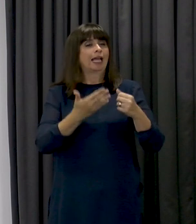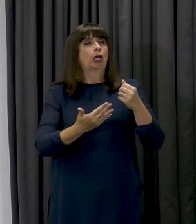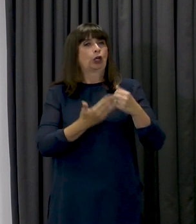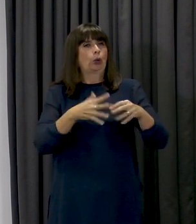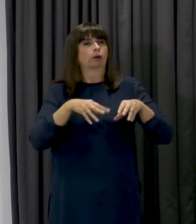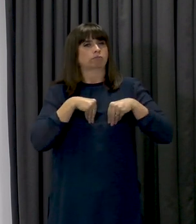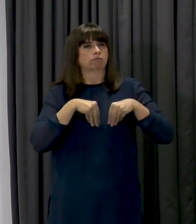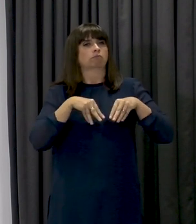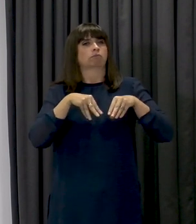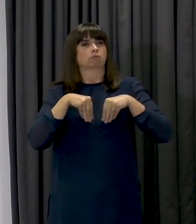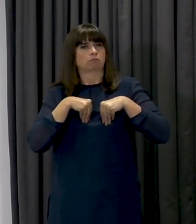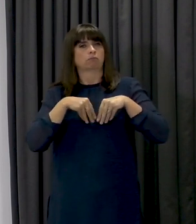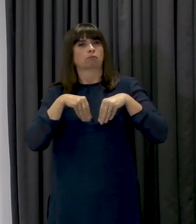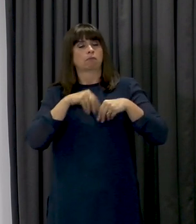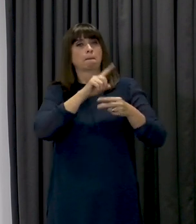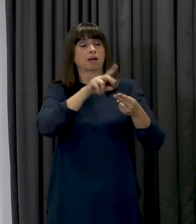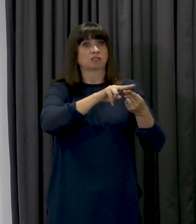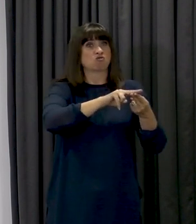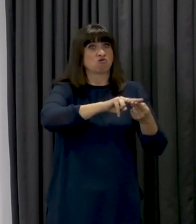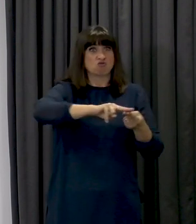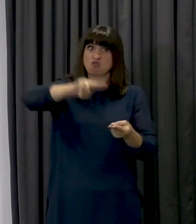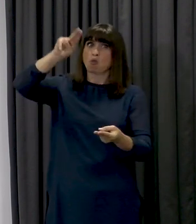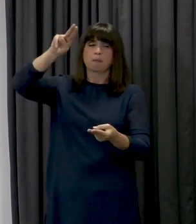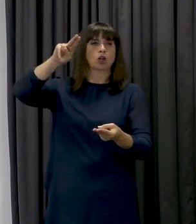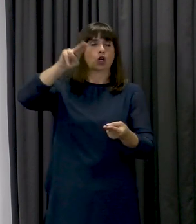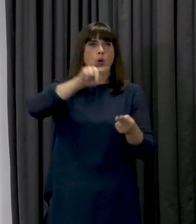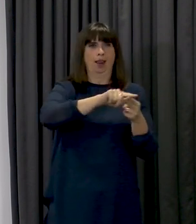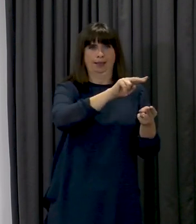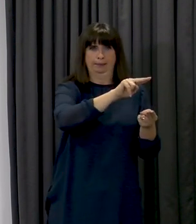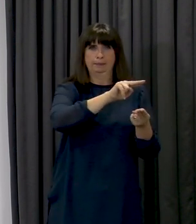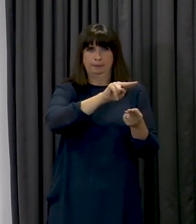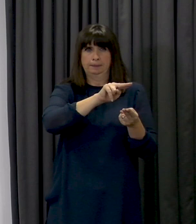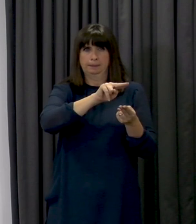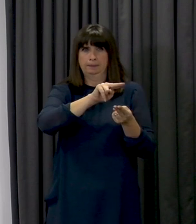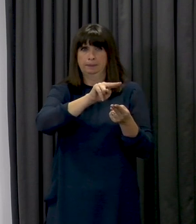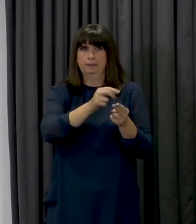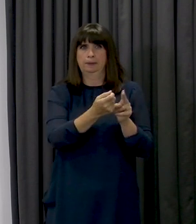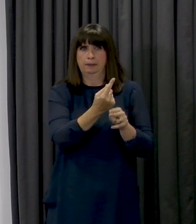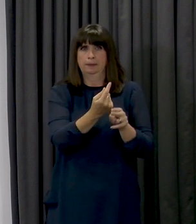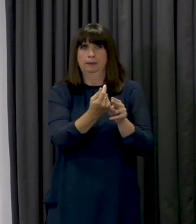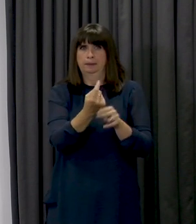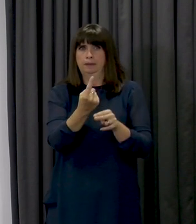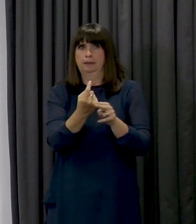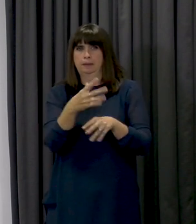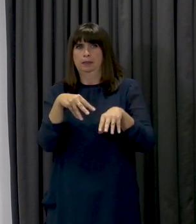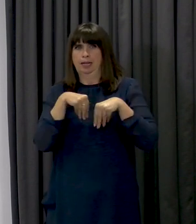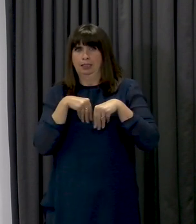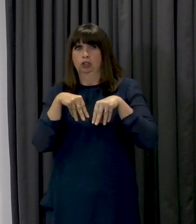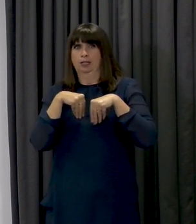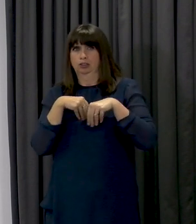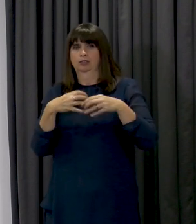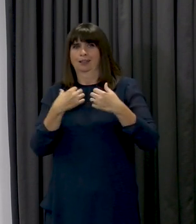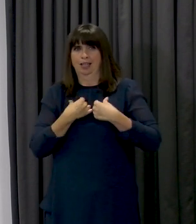but the number of new cases is not going up. Now, we will continue to monitor carefully, to watch